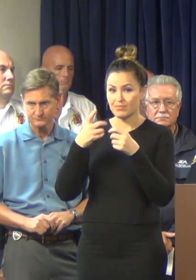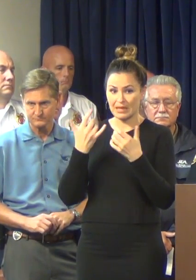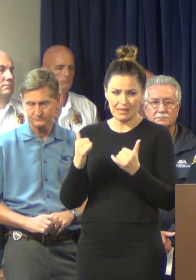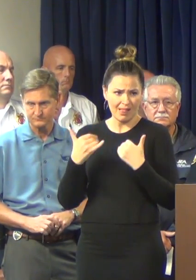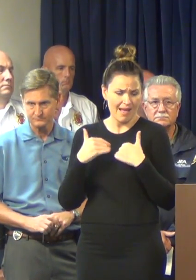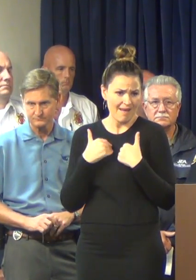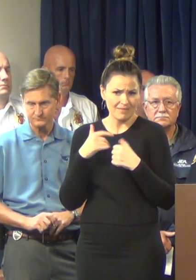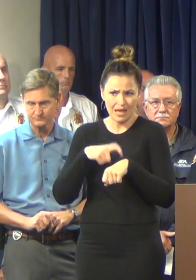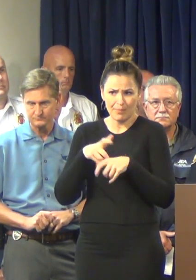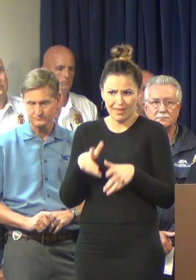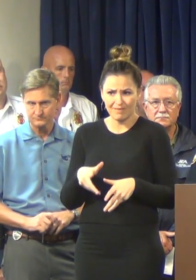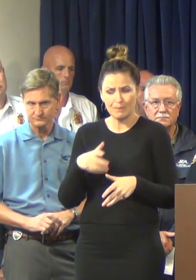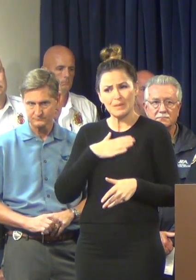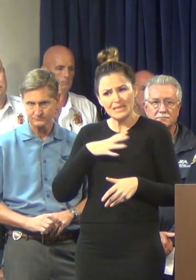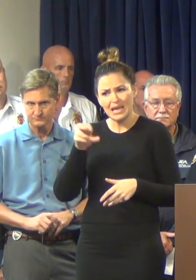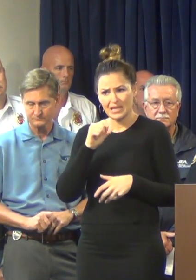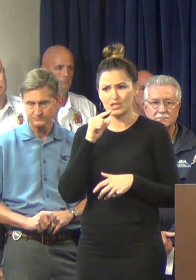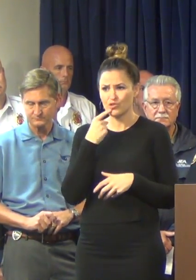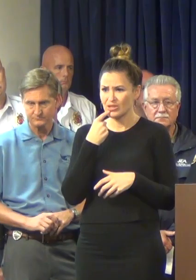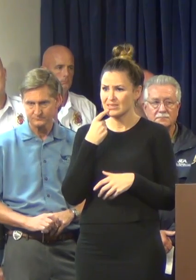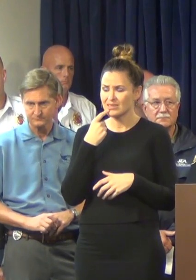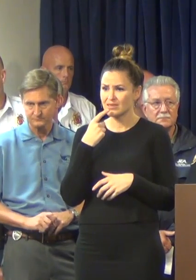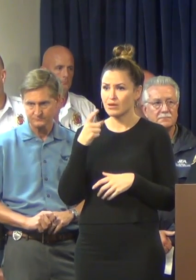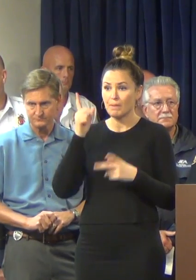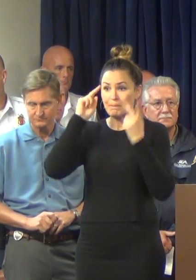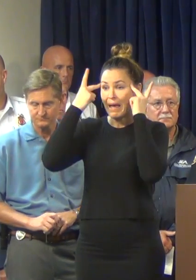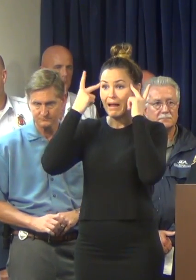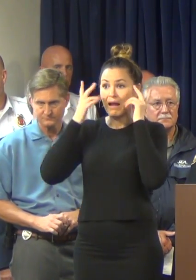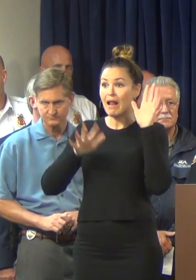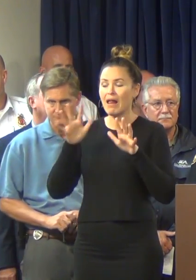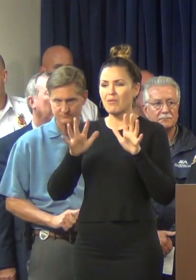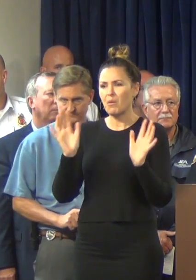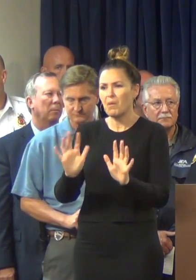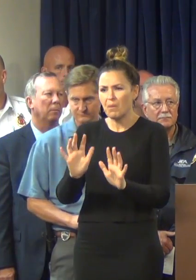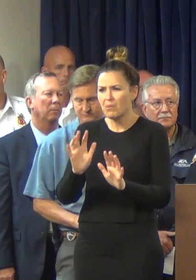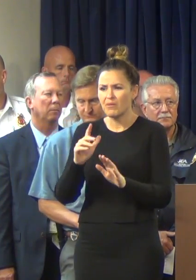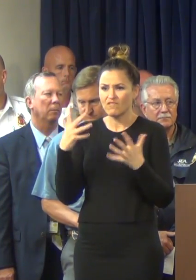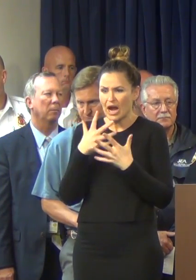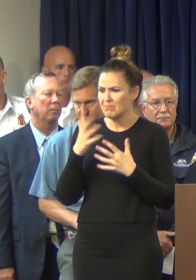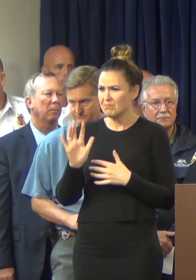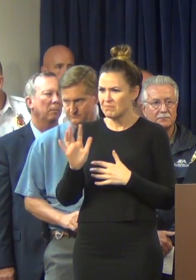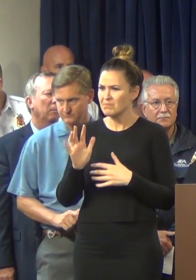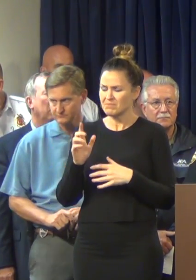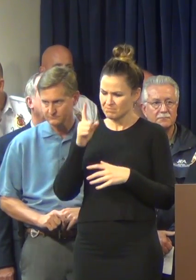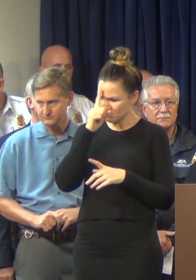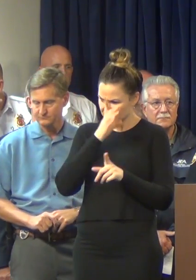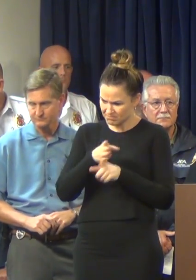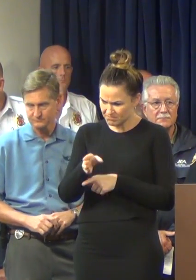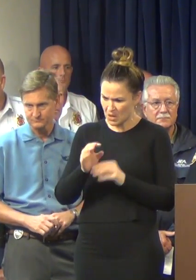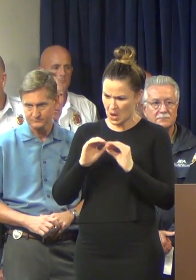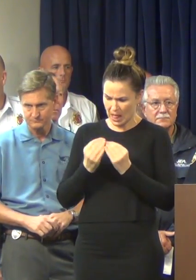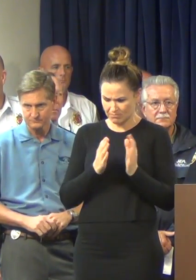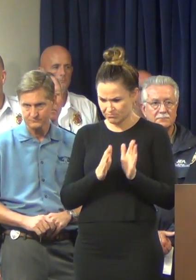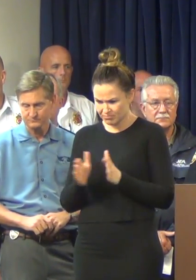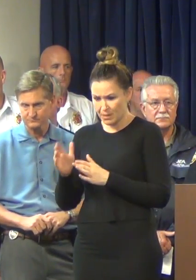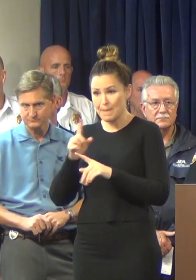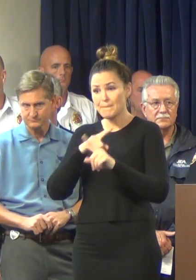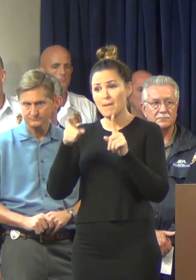time. Take this seriously. There's no need to panic. There's no need to be afraid. You got to keep your head about you. You got to get organized, but you've got